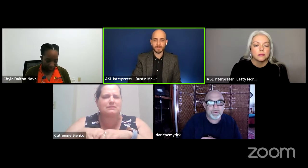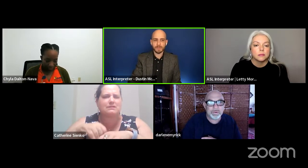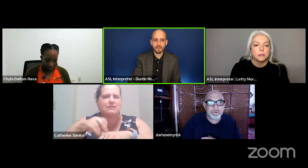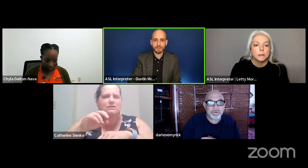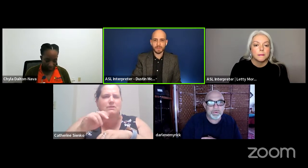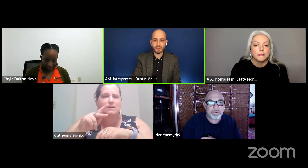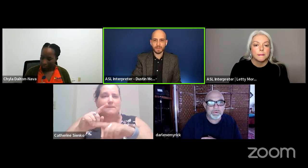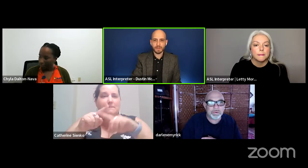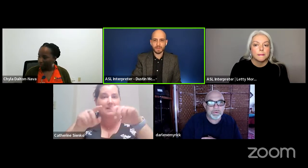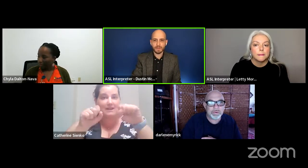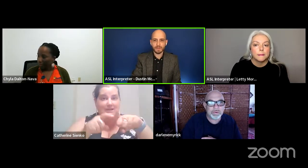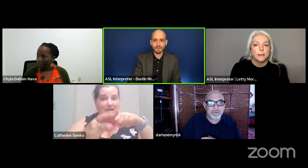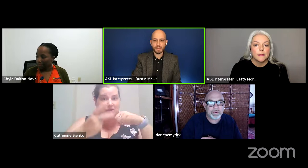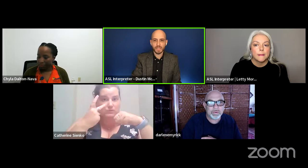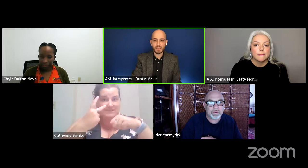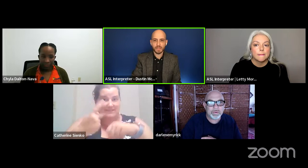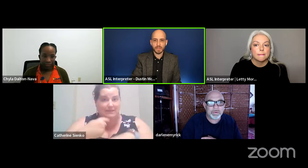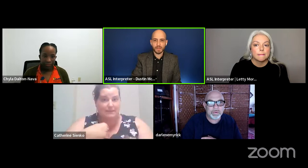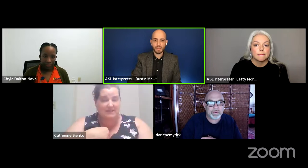Huh.